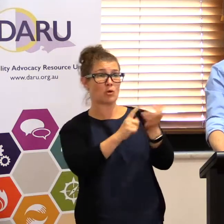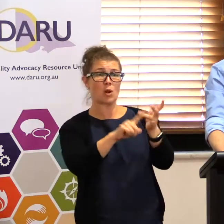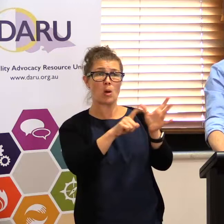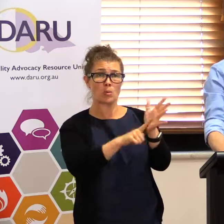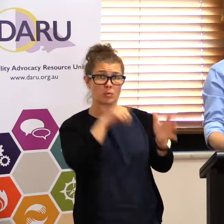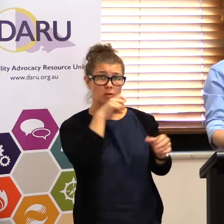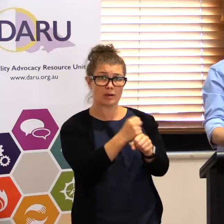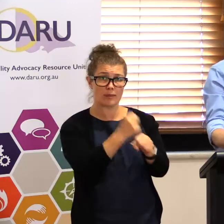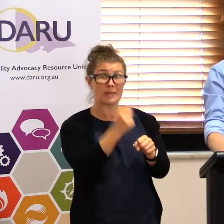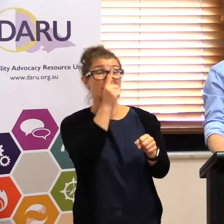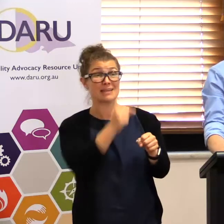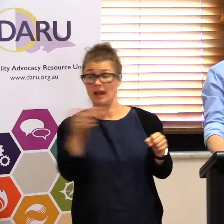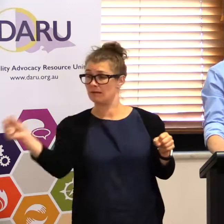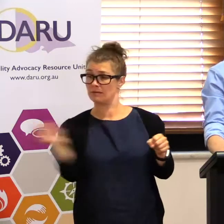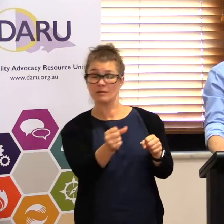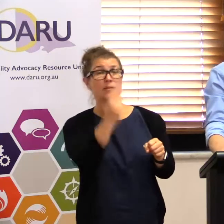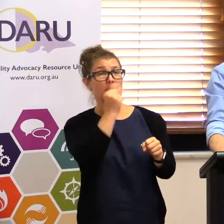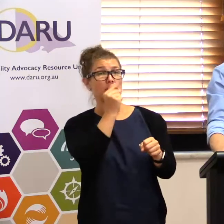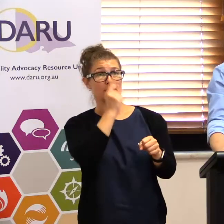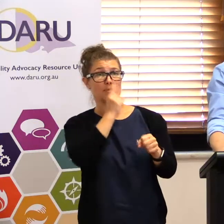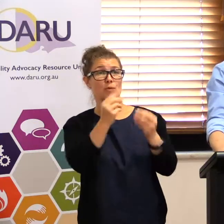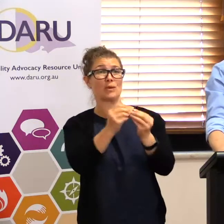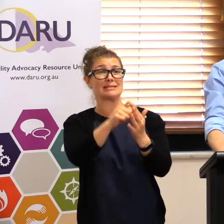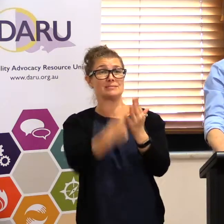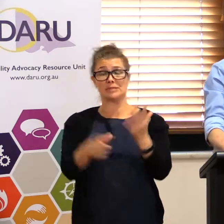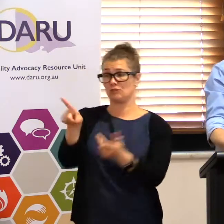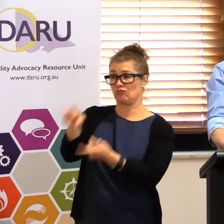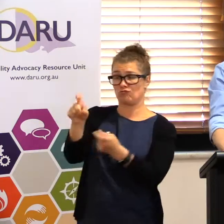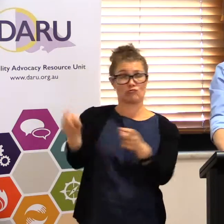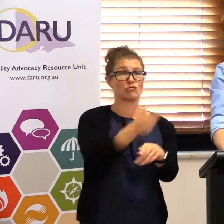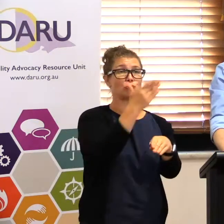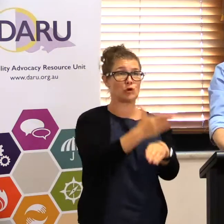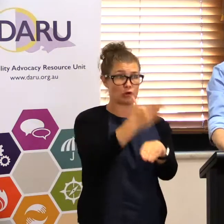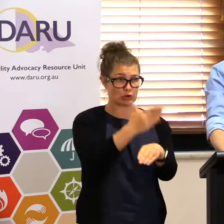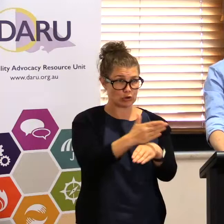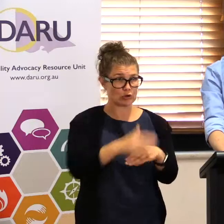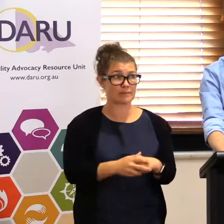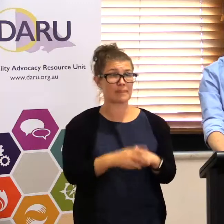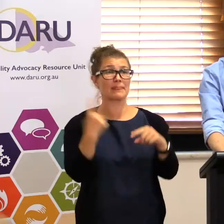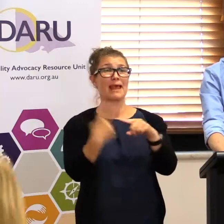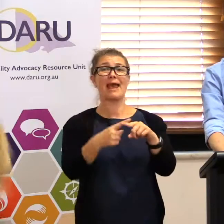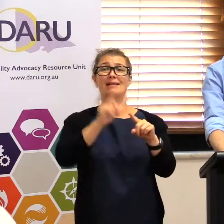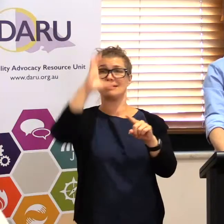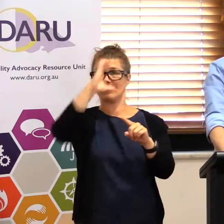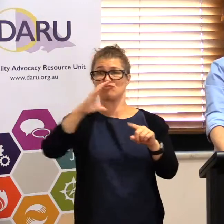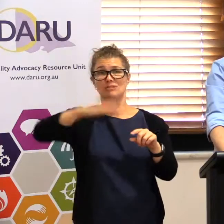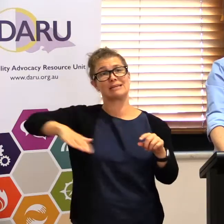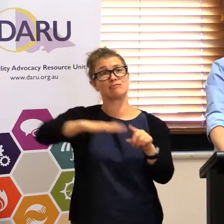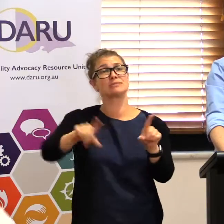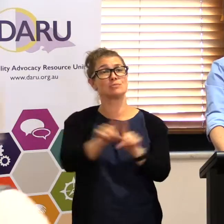disability, and also working with the Australian Network on Disability to get more people with disability employed in regional areas.